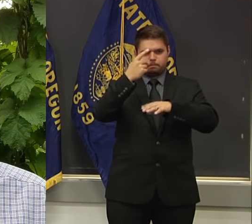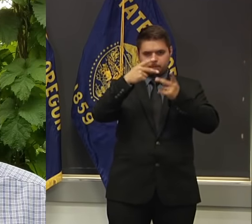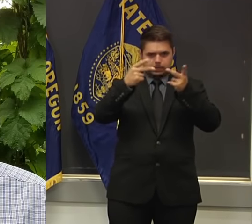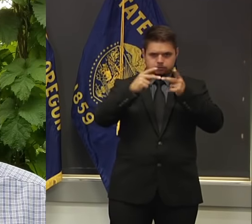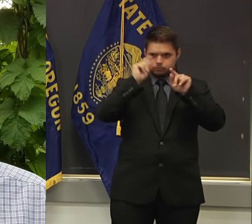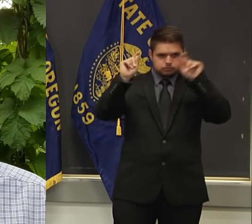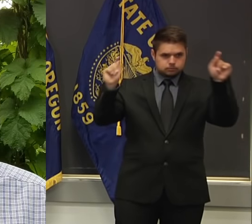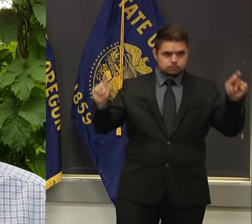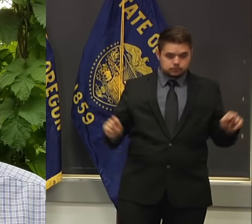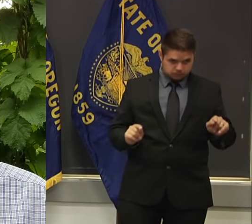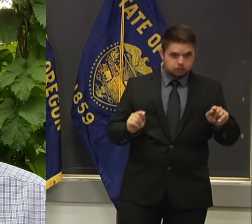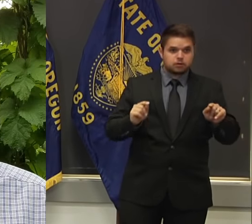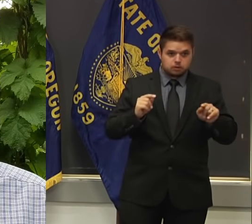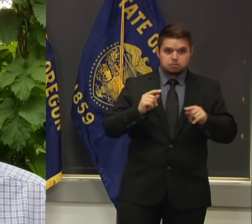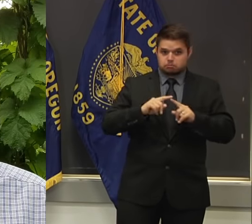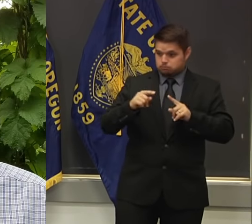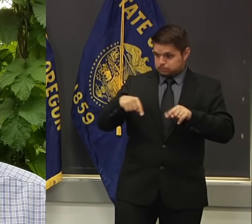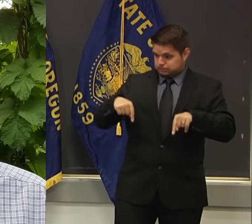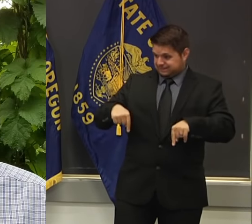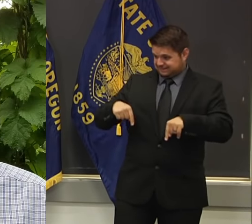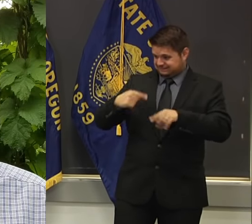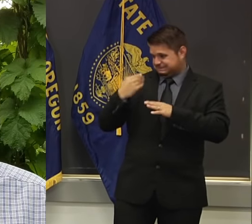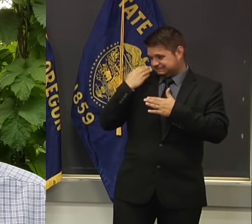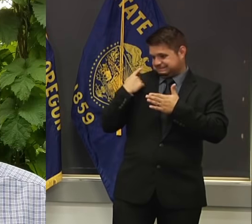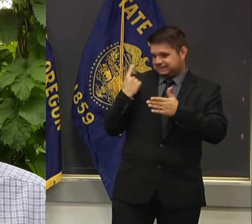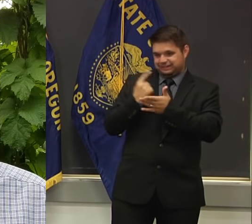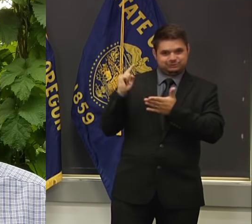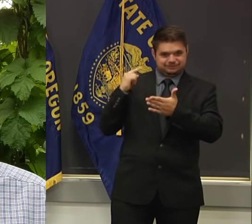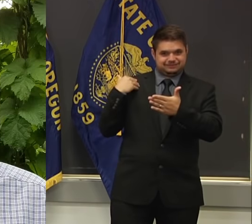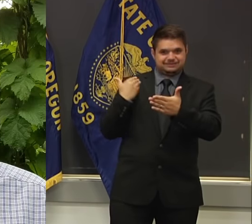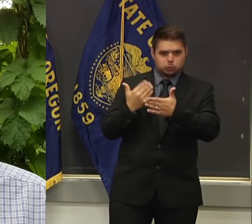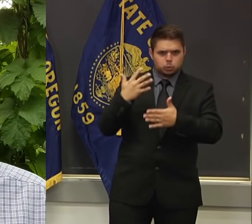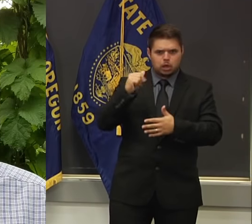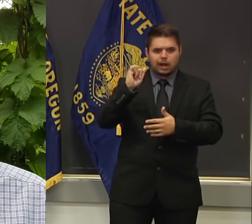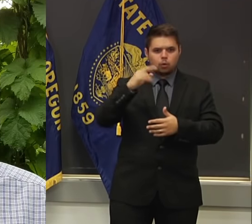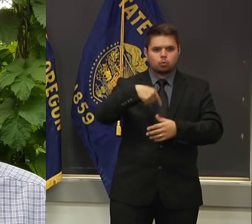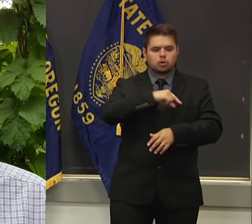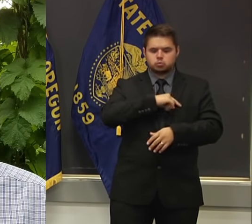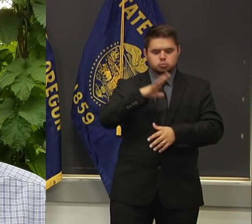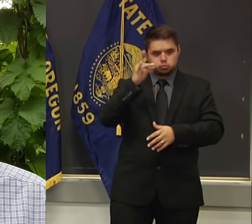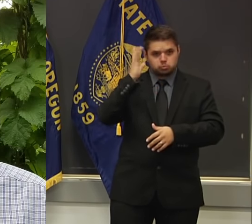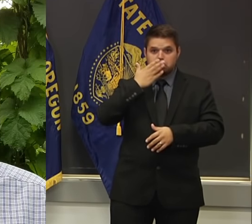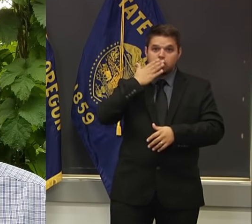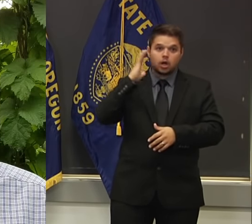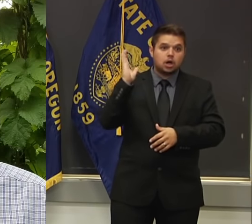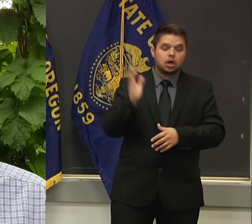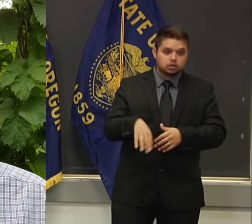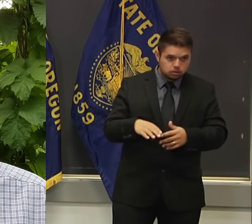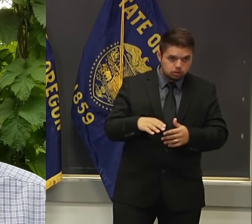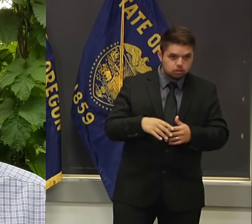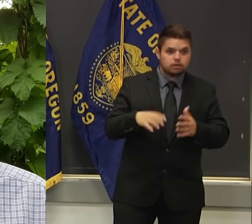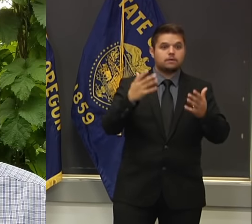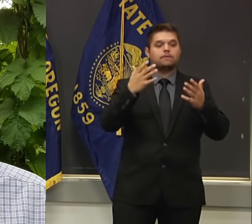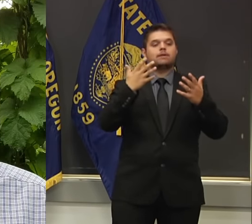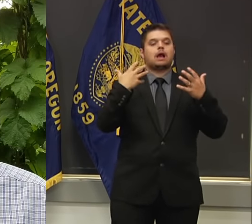fact, Oregon reached unhealthy or hazardous levels in all parts of the state on our air quality